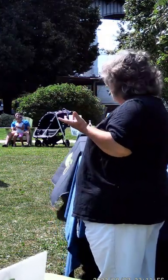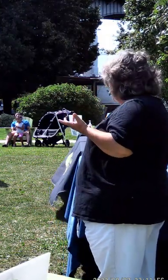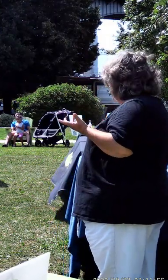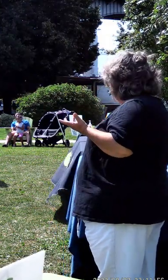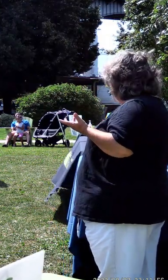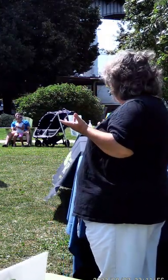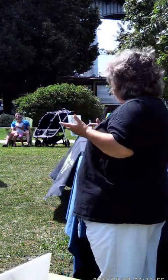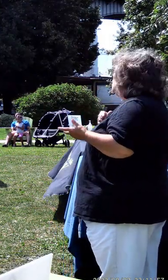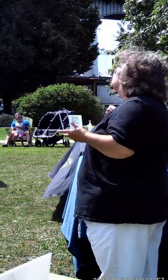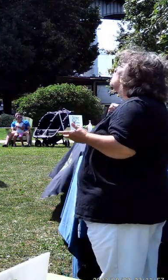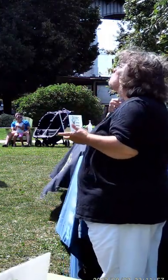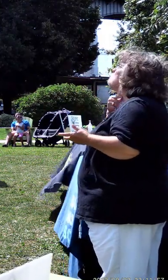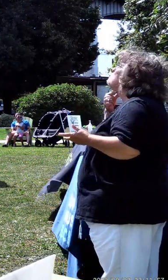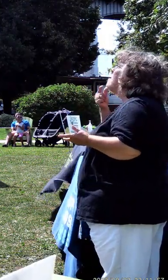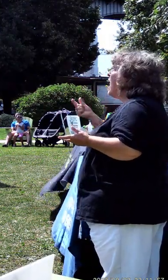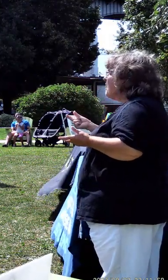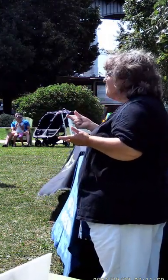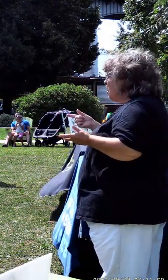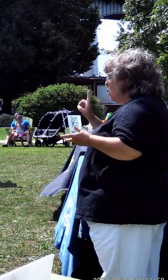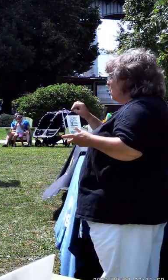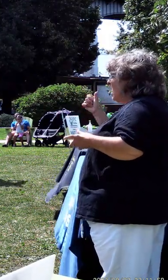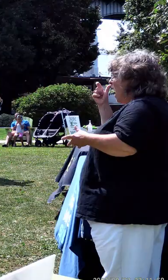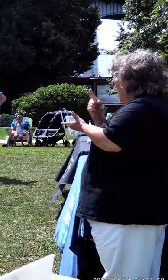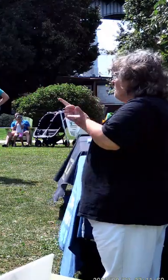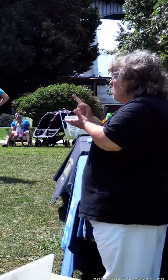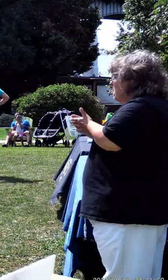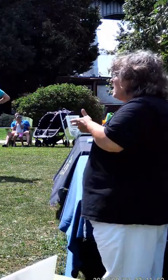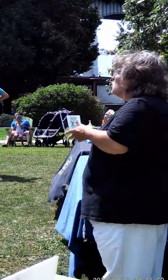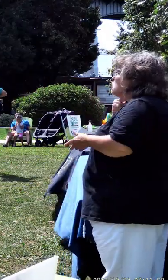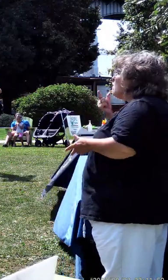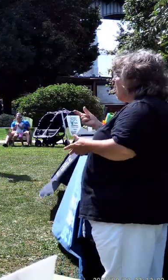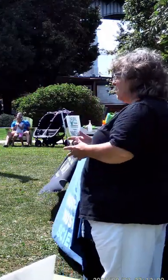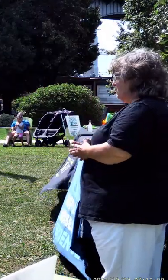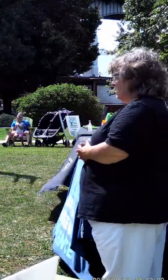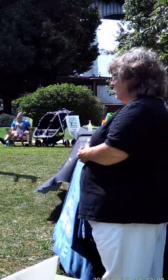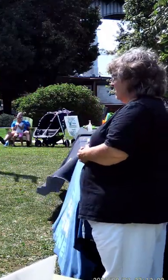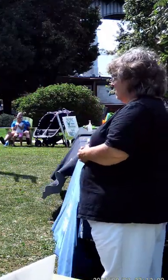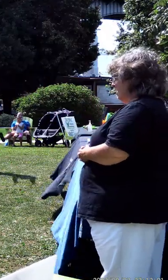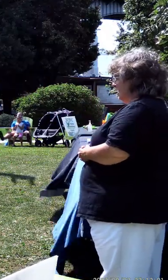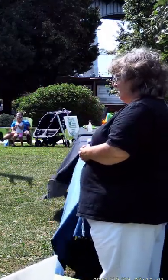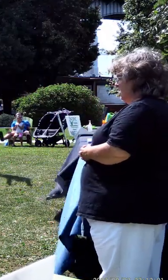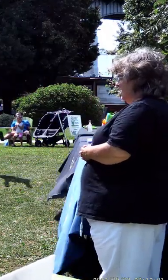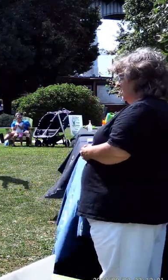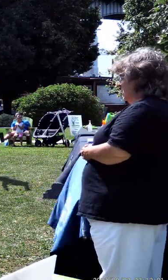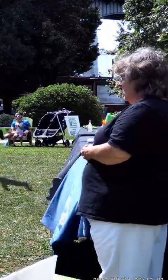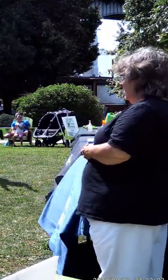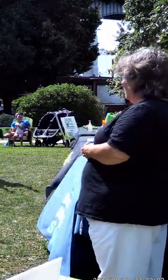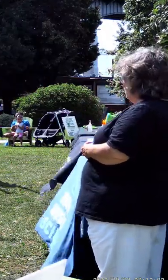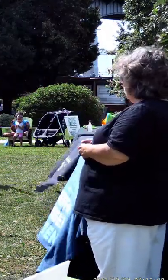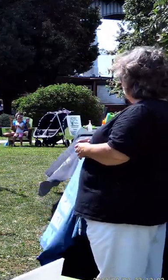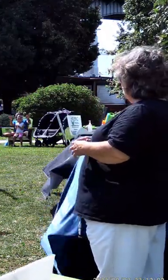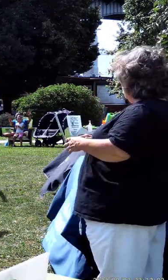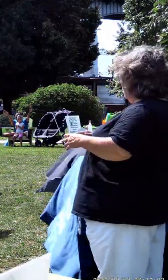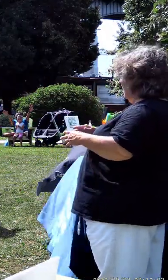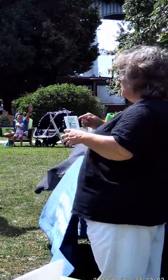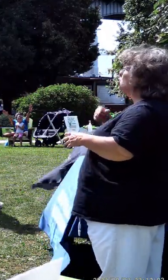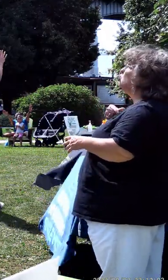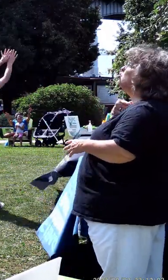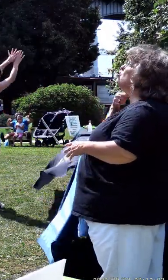A giraffe? We do giraffe every week. Okay, we're gonna be a nice tall